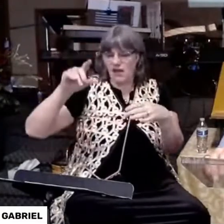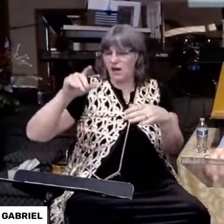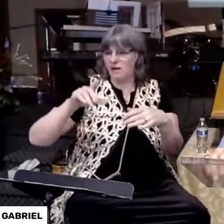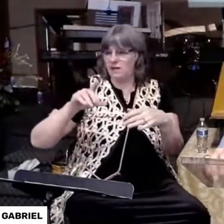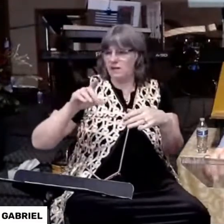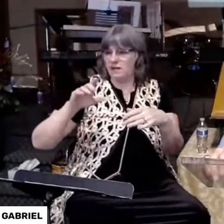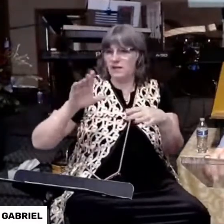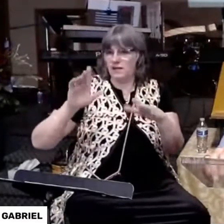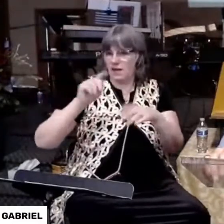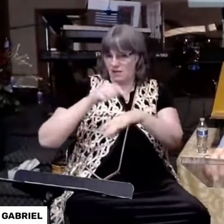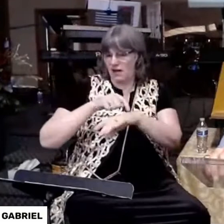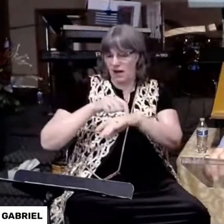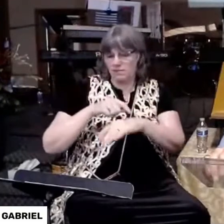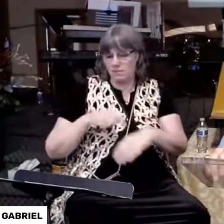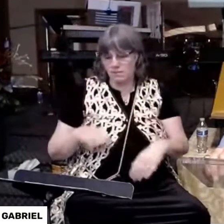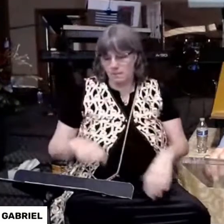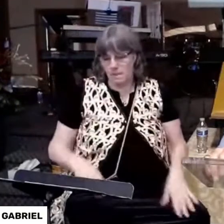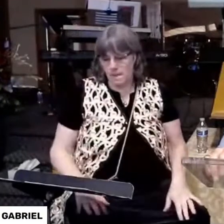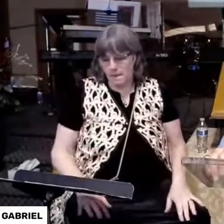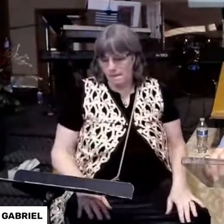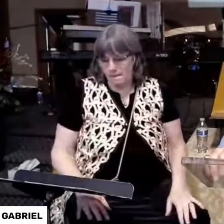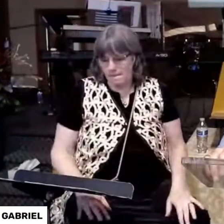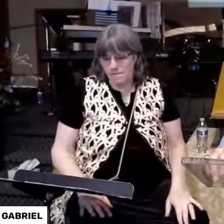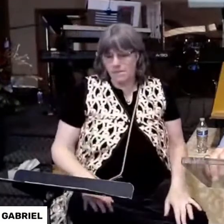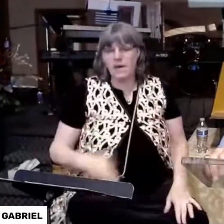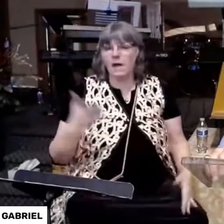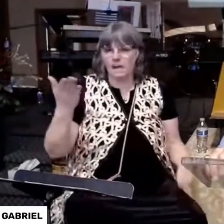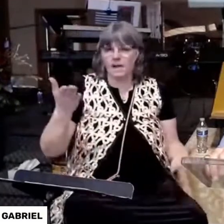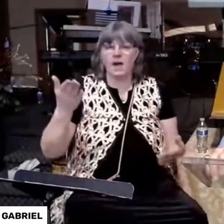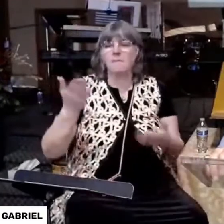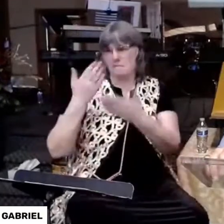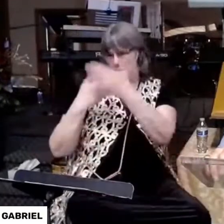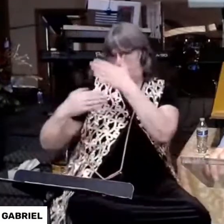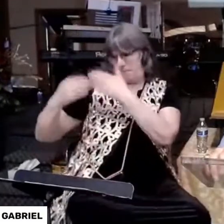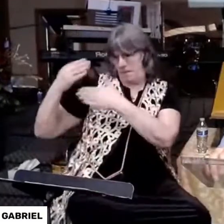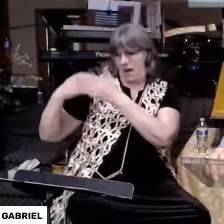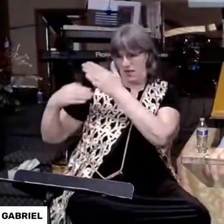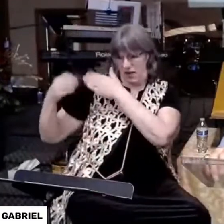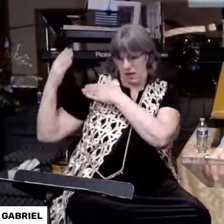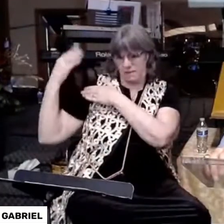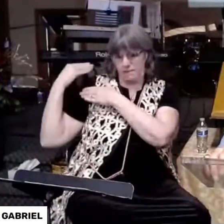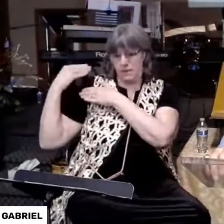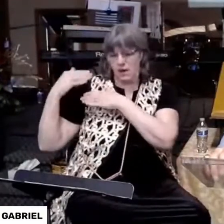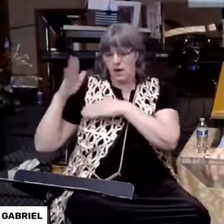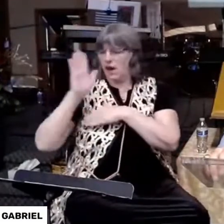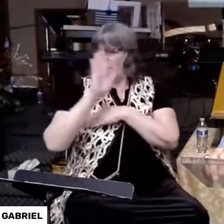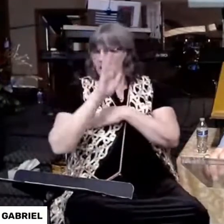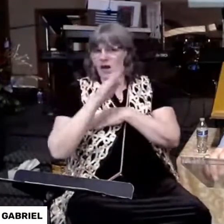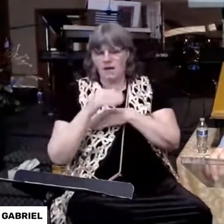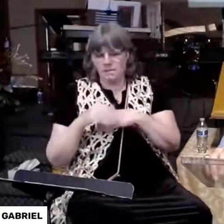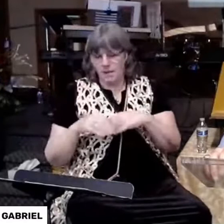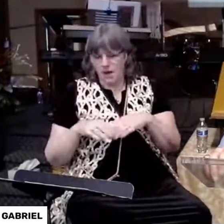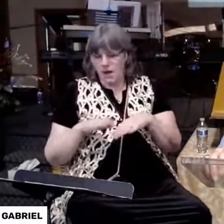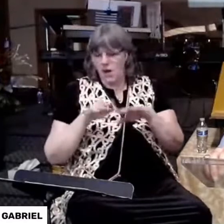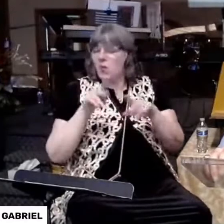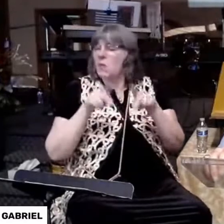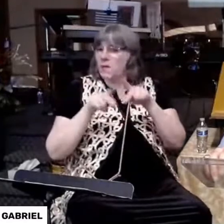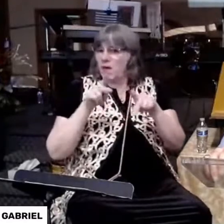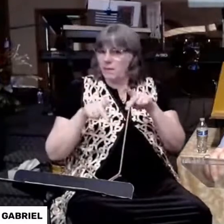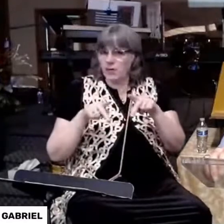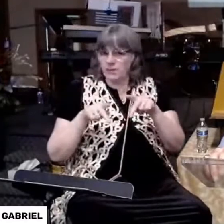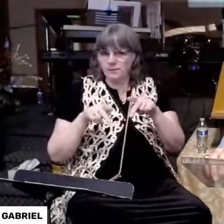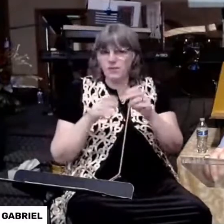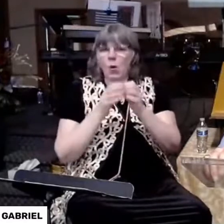language of their day. Told them how to handle money, how to establish leadership